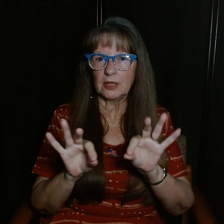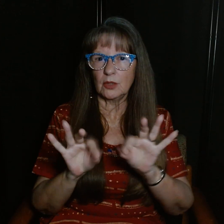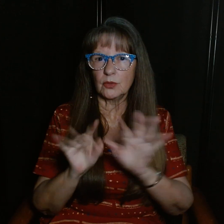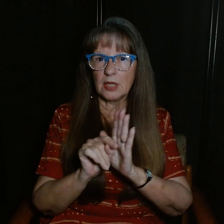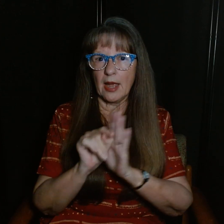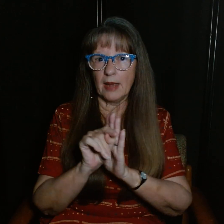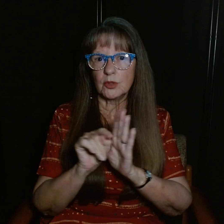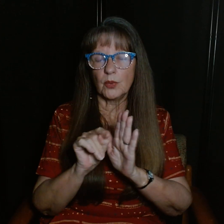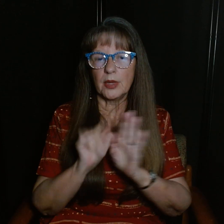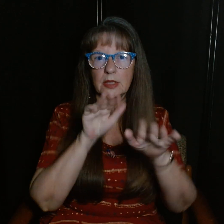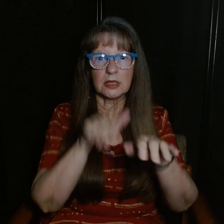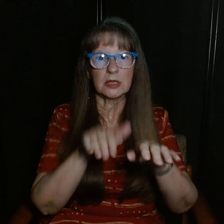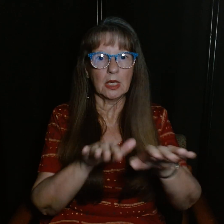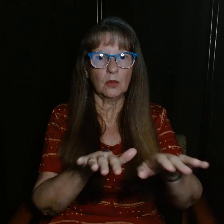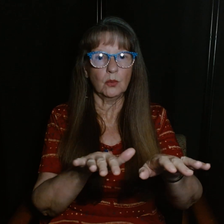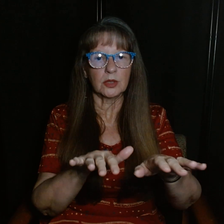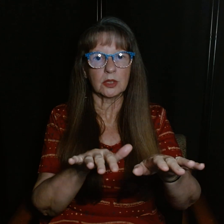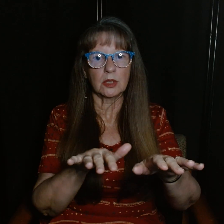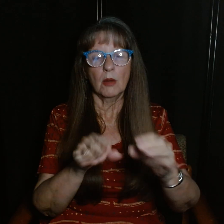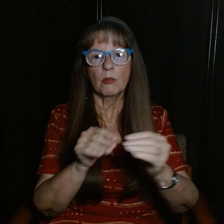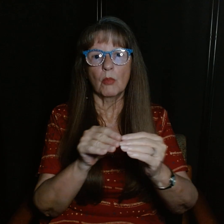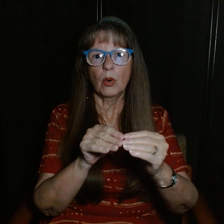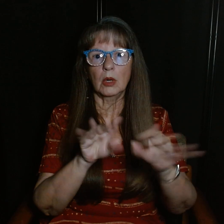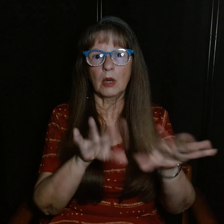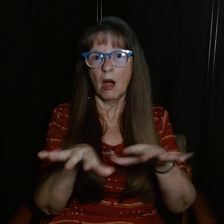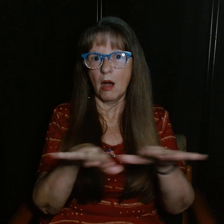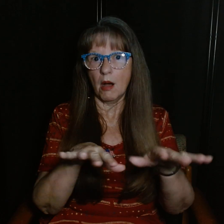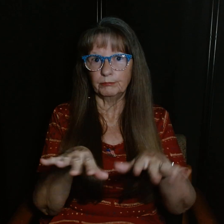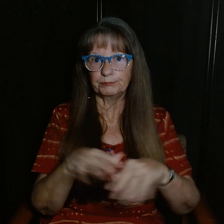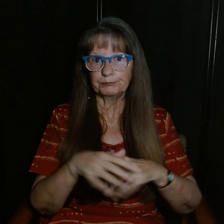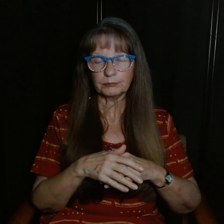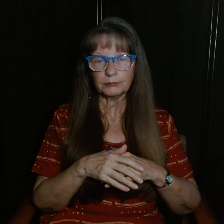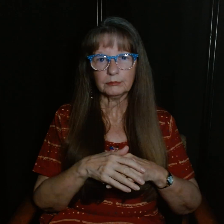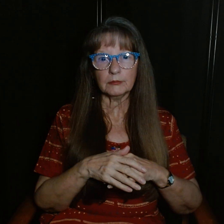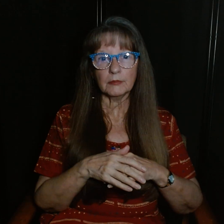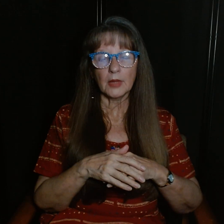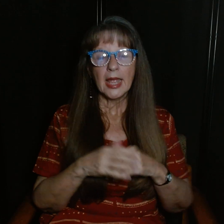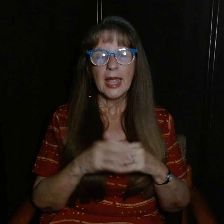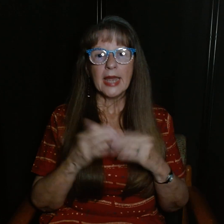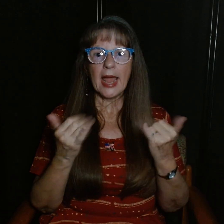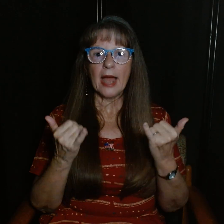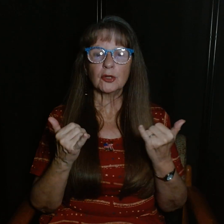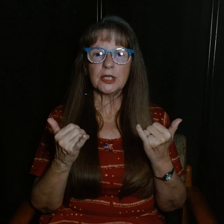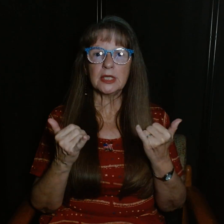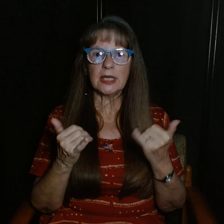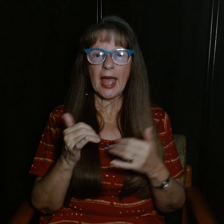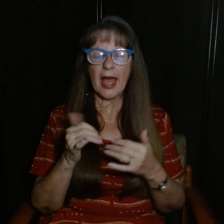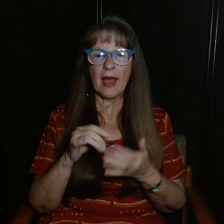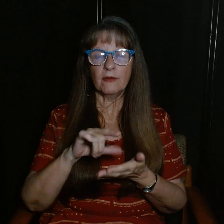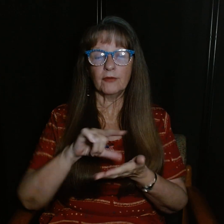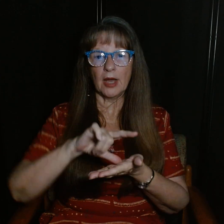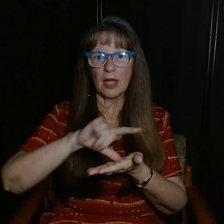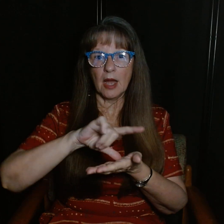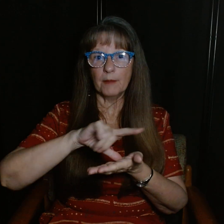those times when the sea was more calm. Now, she did have a